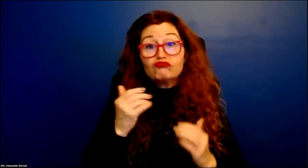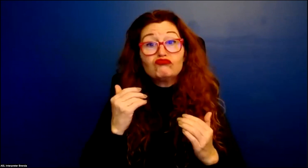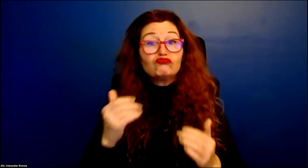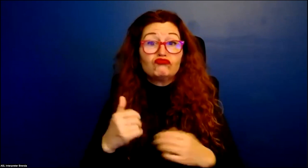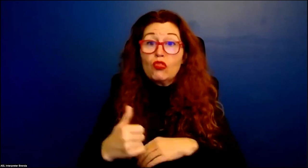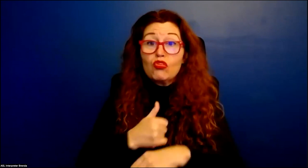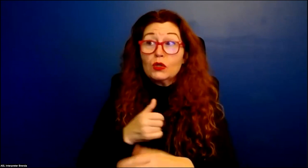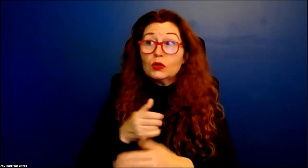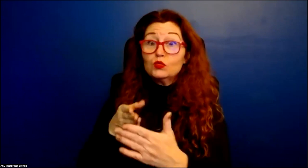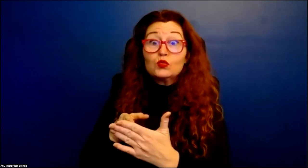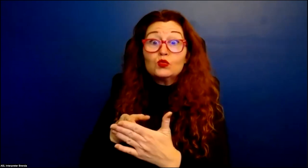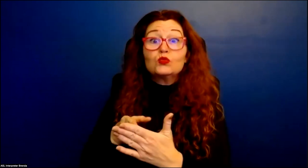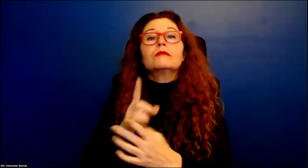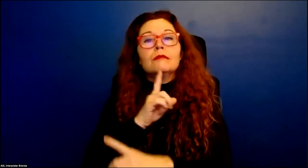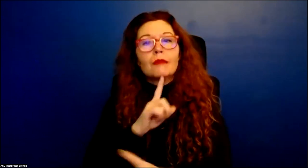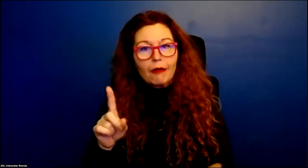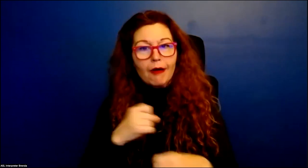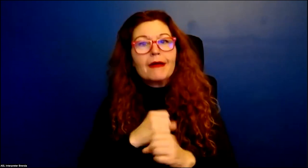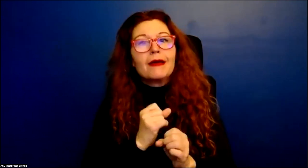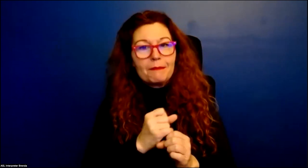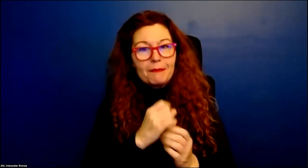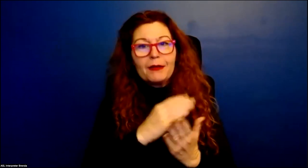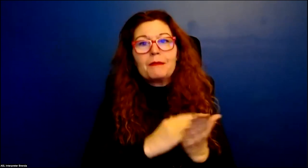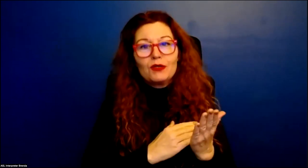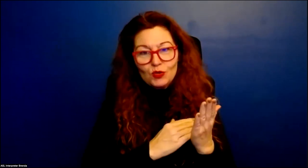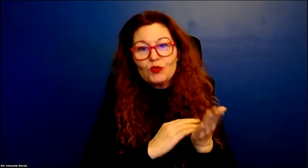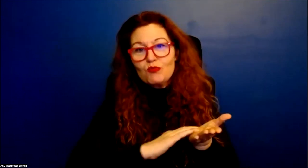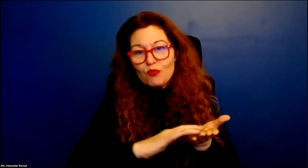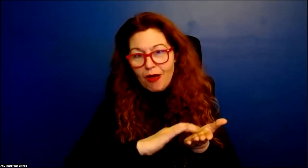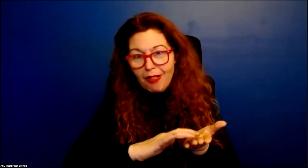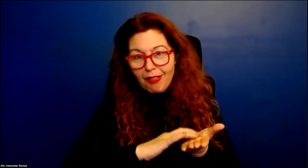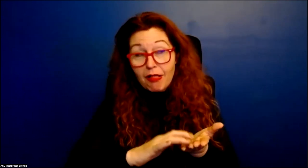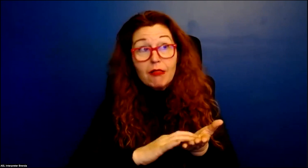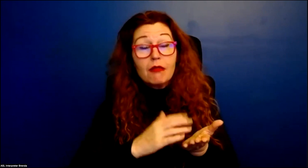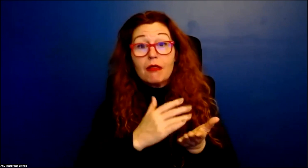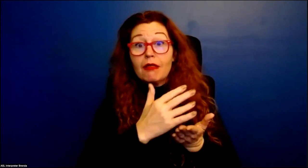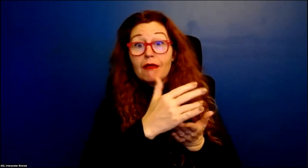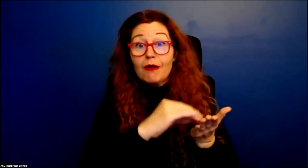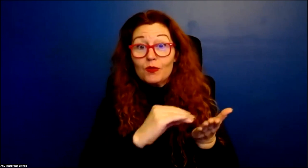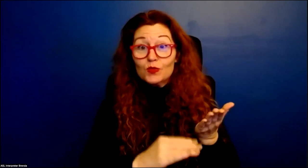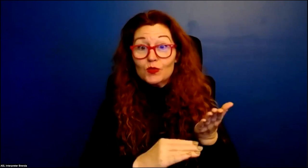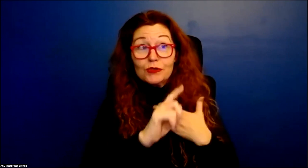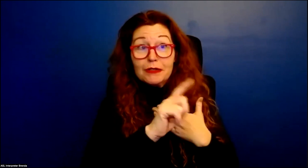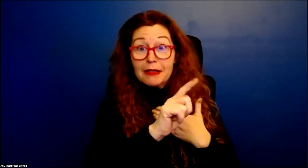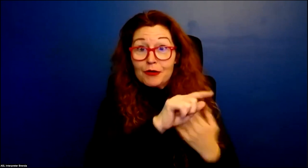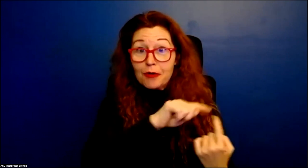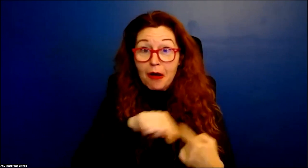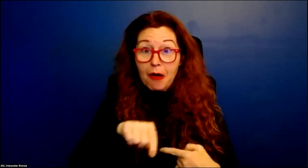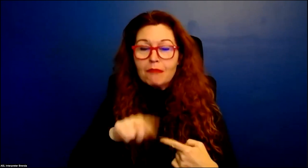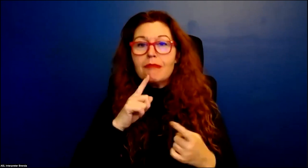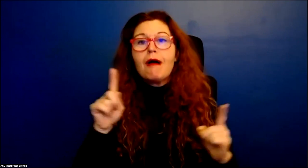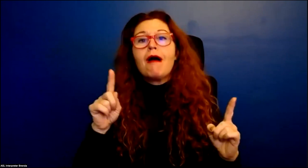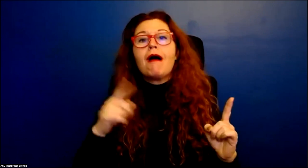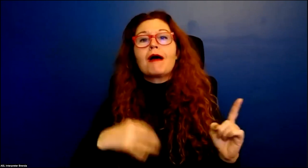sudden he created Braille menus. And then in future years, other students that came after her were able to do it. And she was